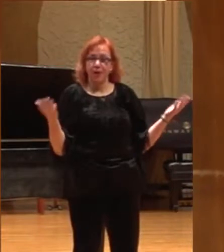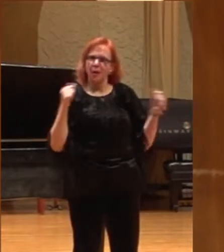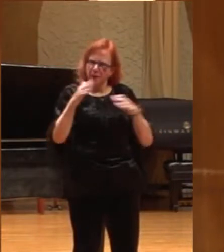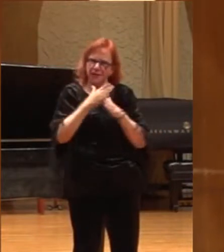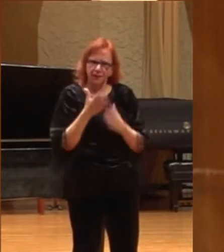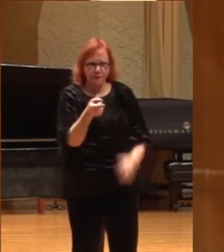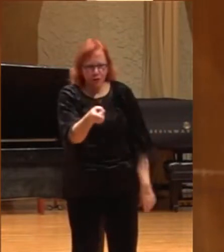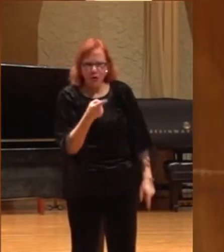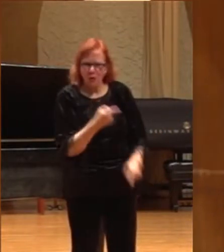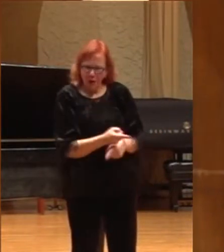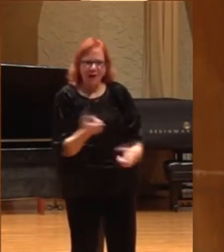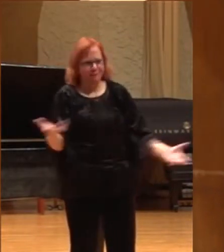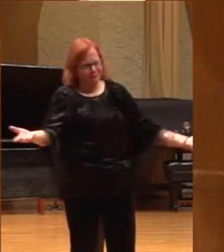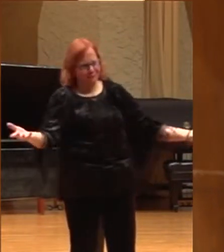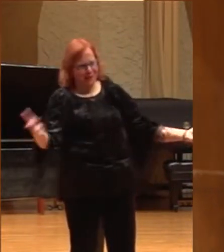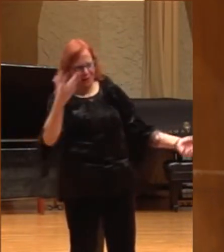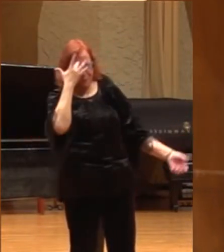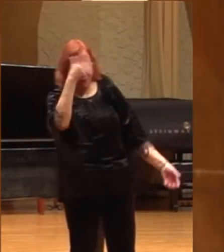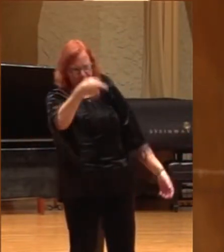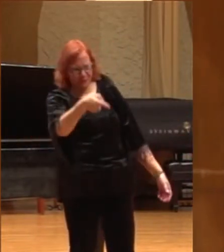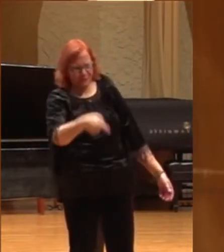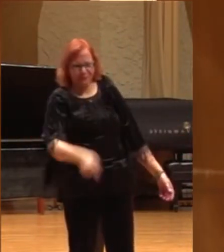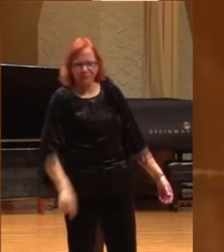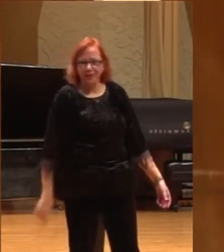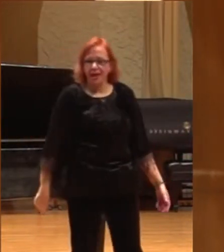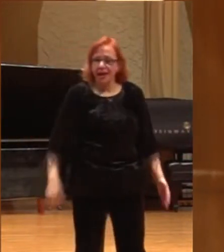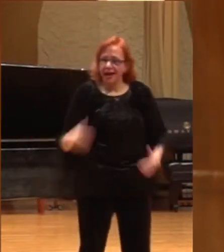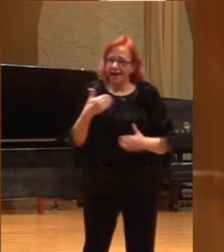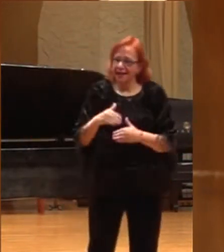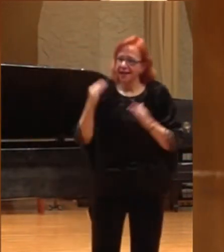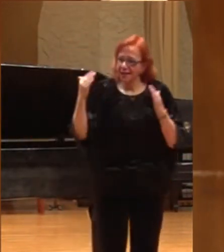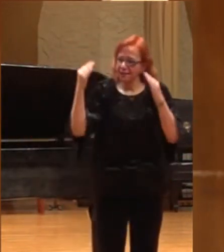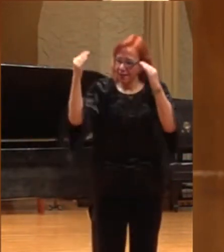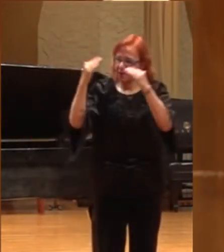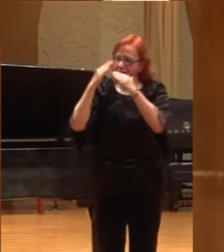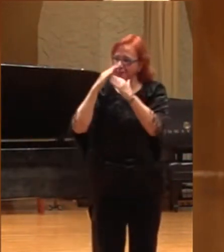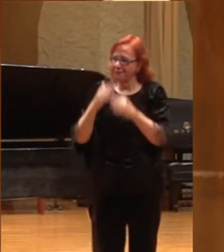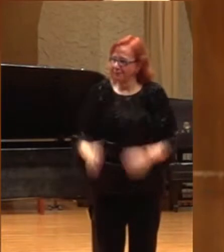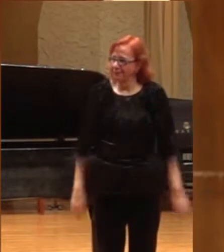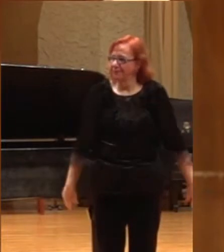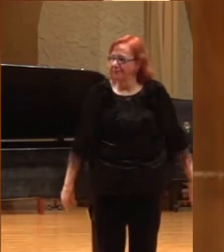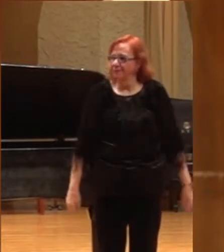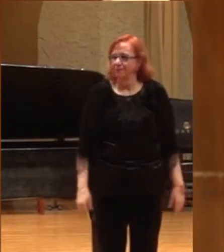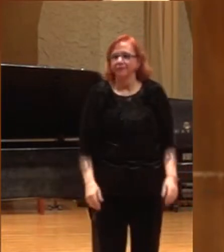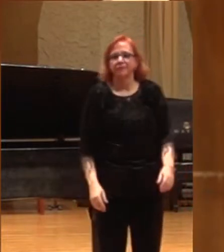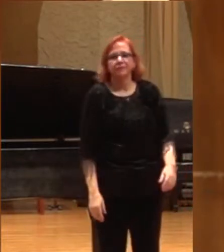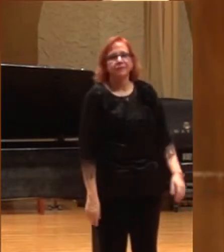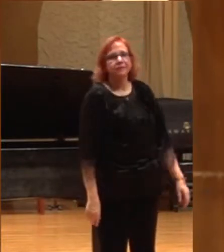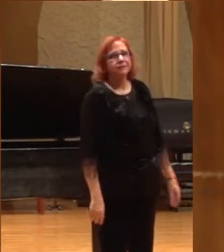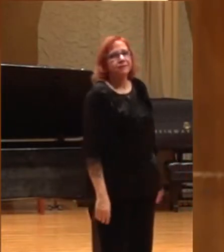You are right and very smart. So the next mountaintop goes like this.